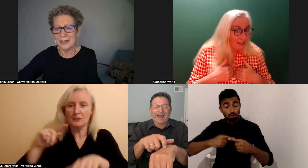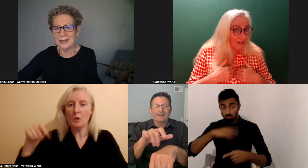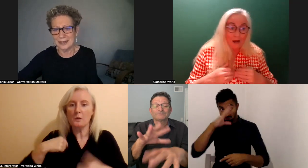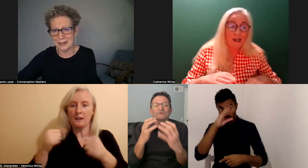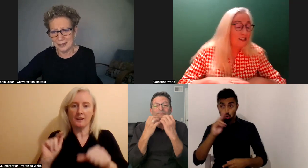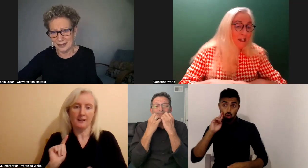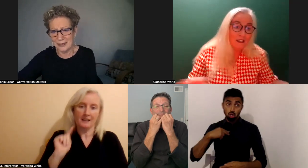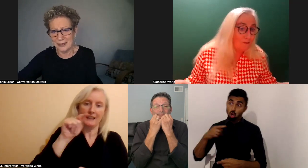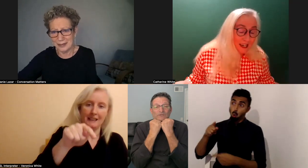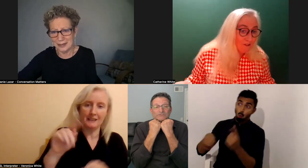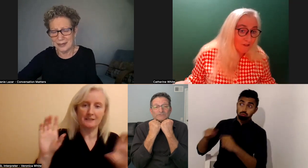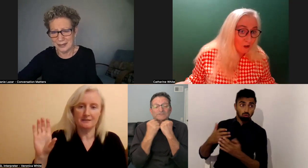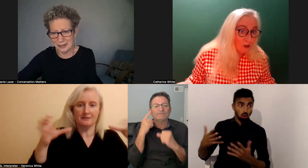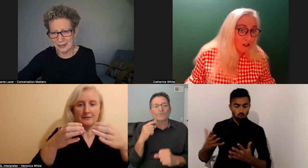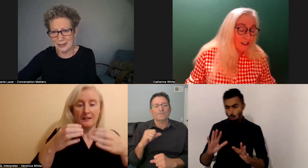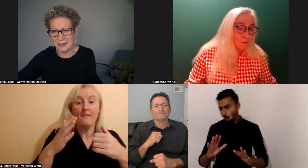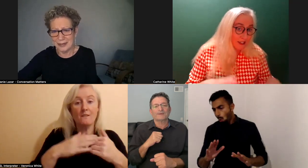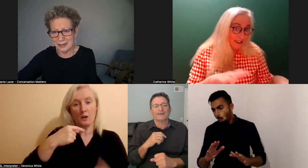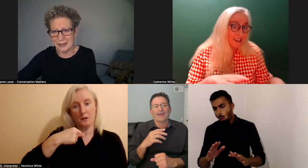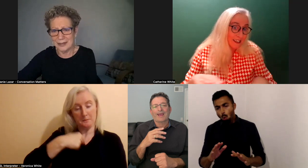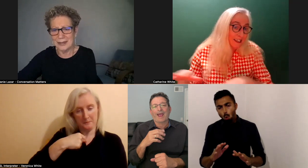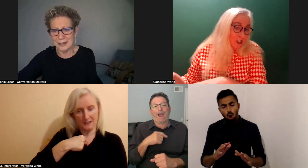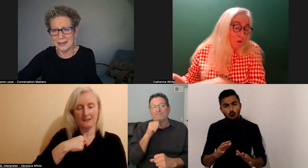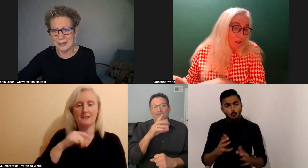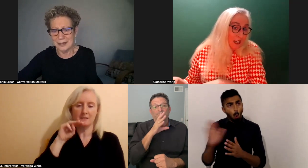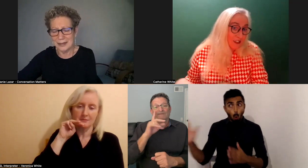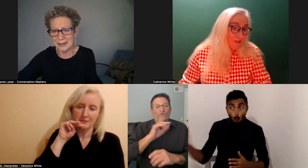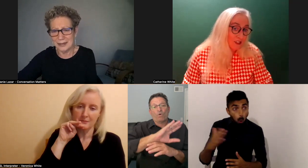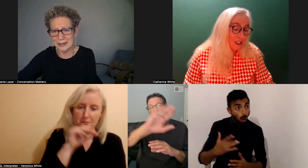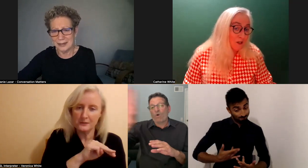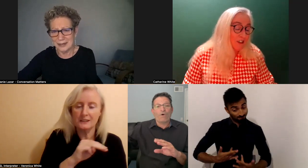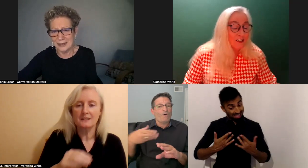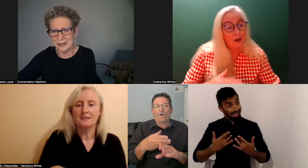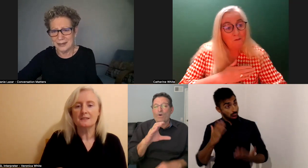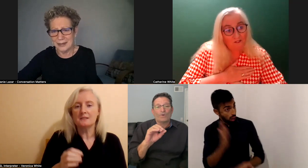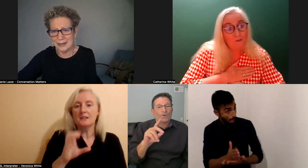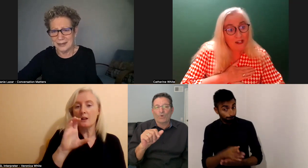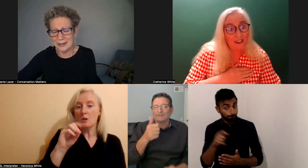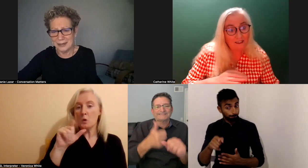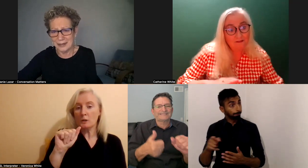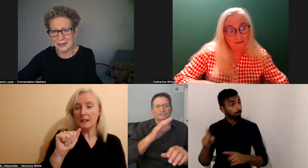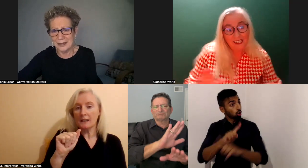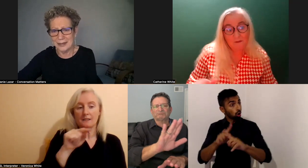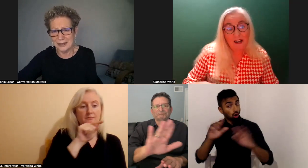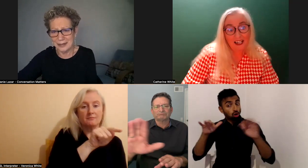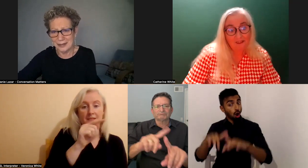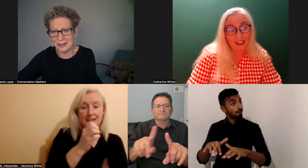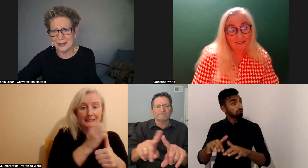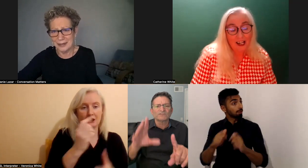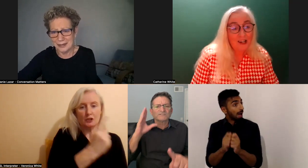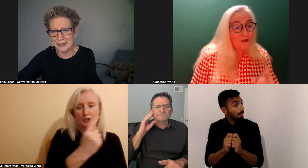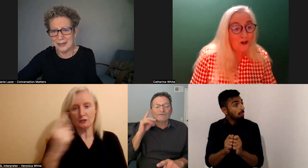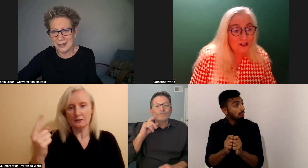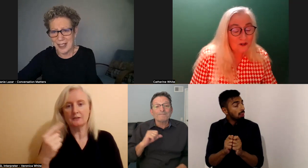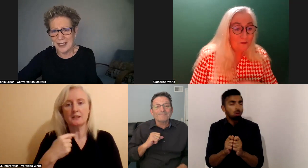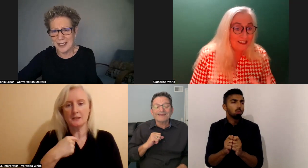For me, I'm not speaking on behalf of all coders because each one will have a different experience. But for me, it's my lifeline.